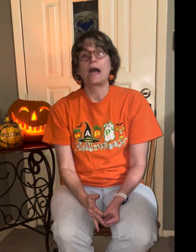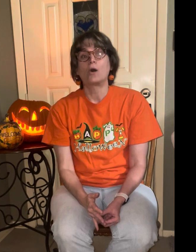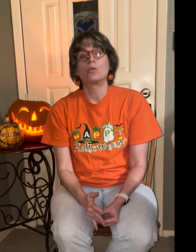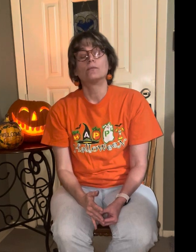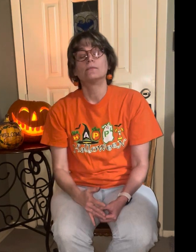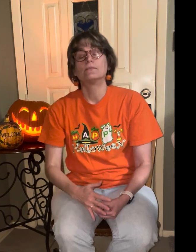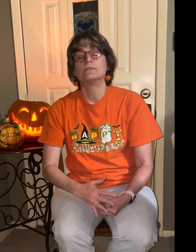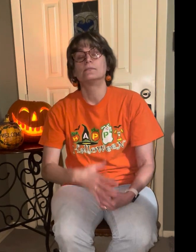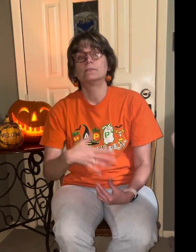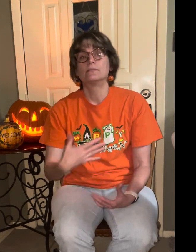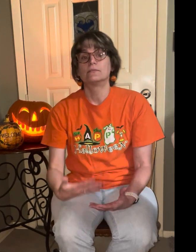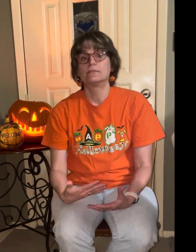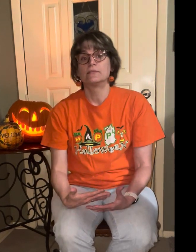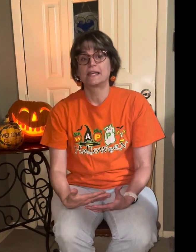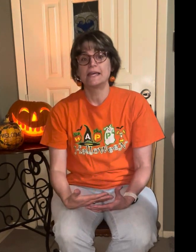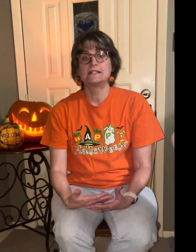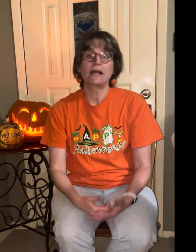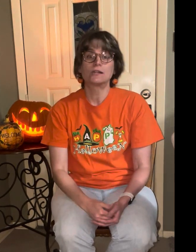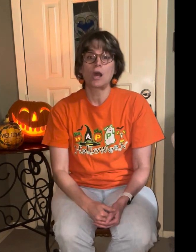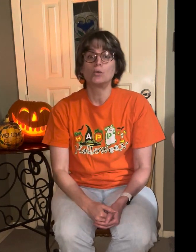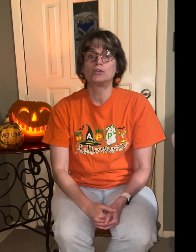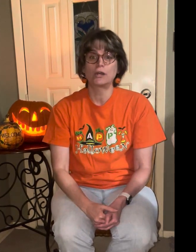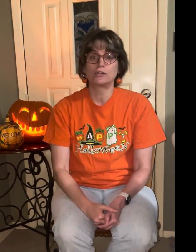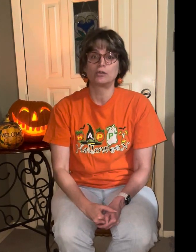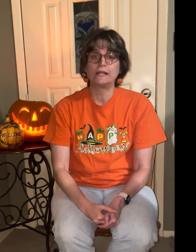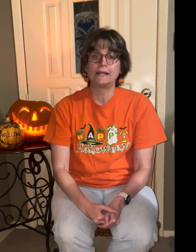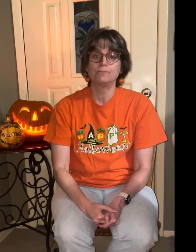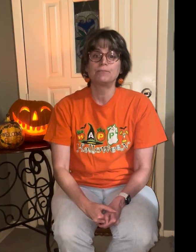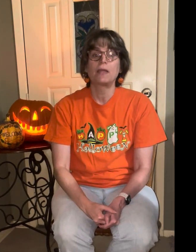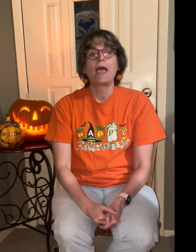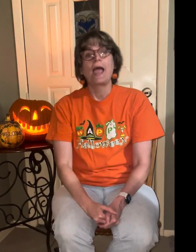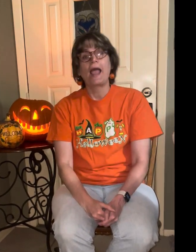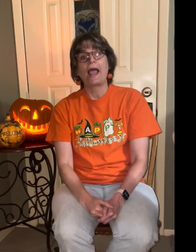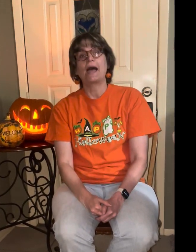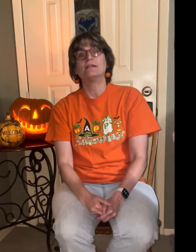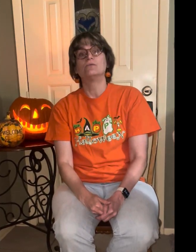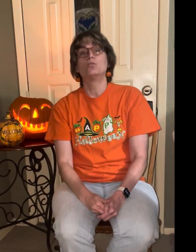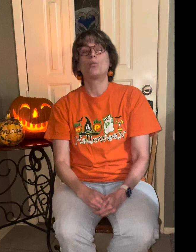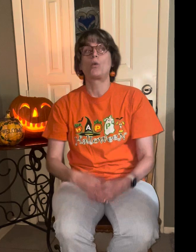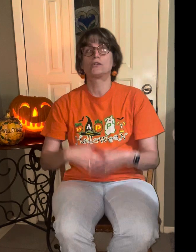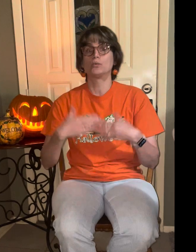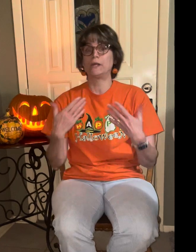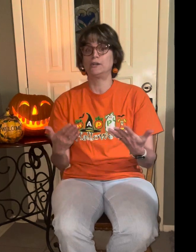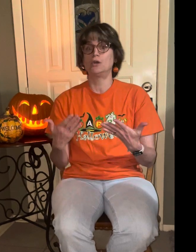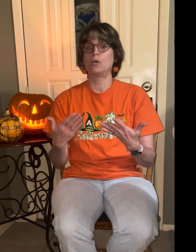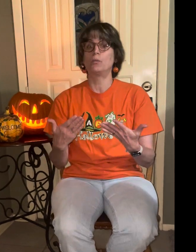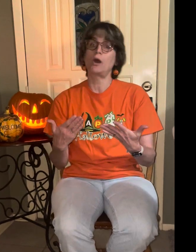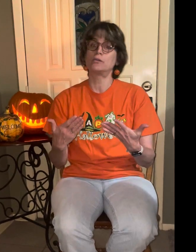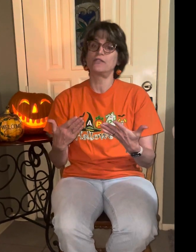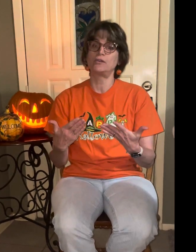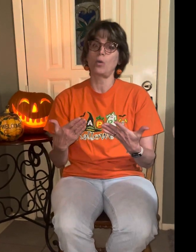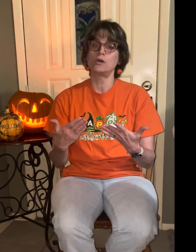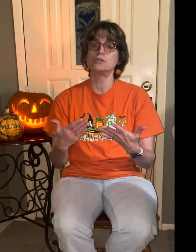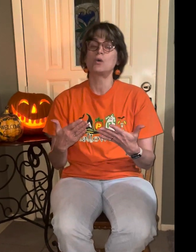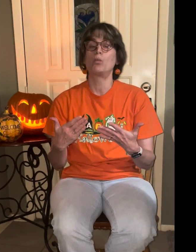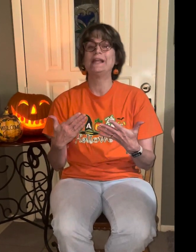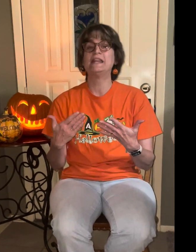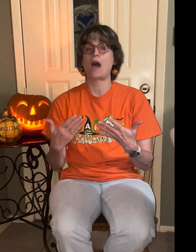Now, the kids like to go trick-or-treating, and what do we do when we go to the doors? We